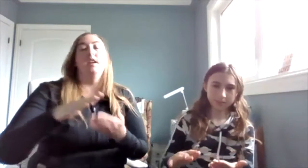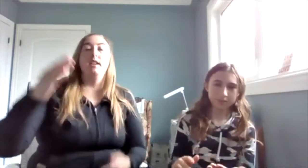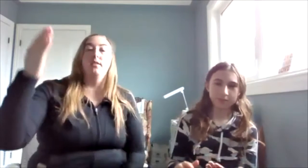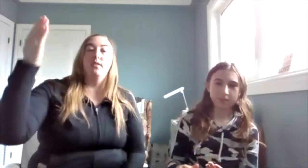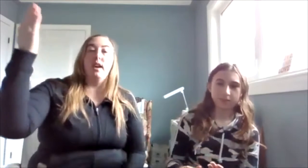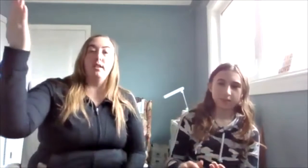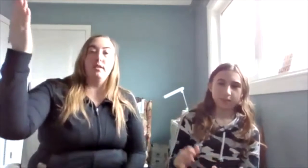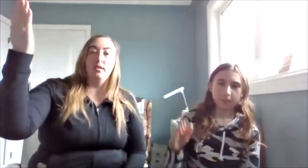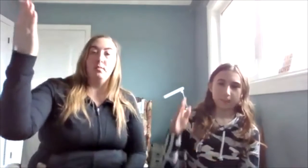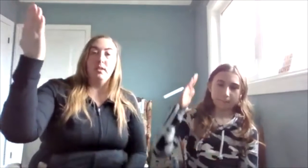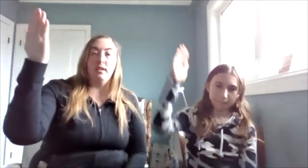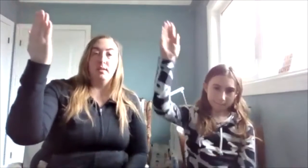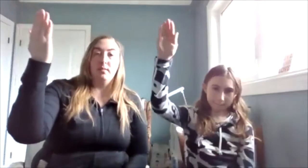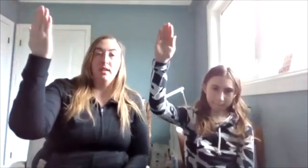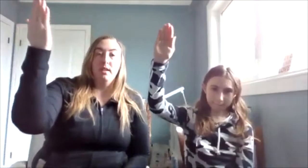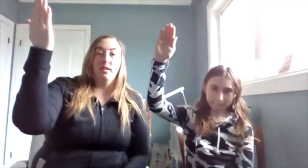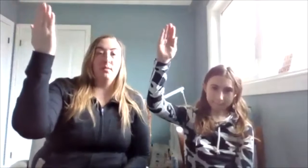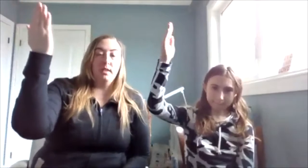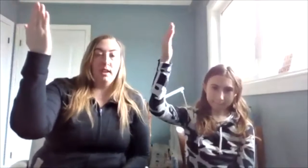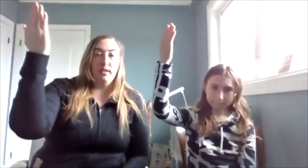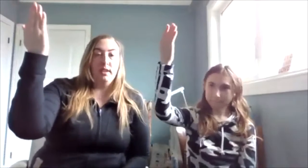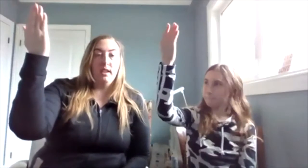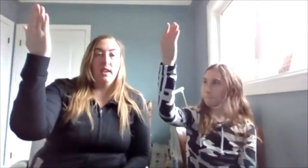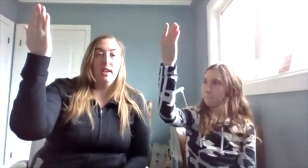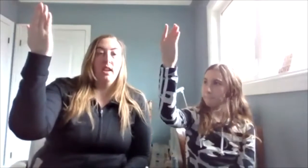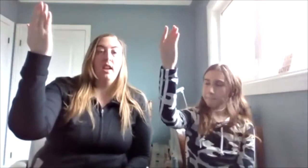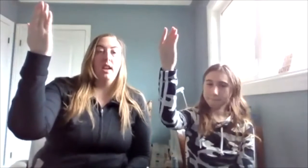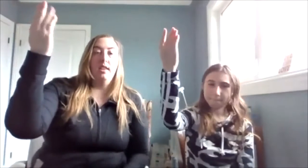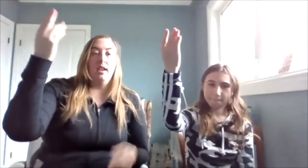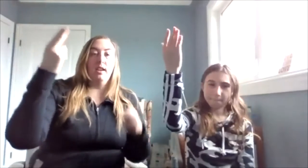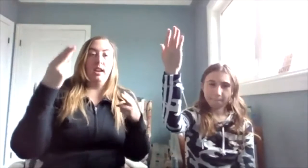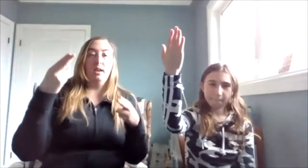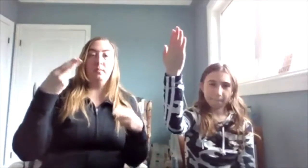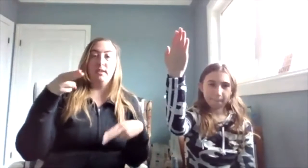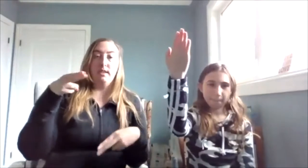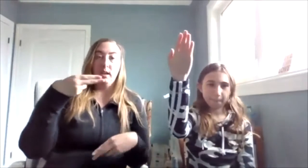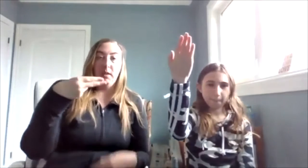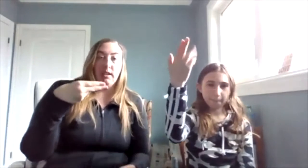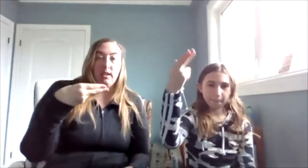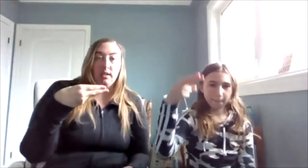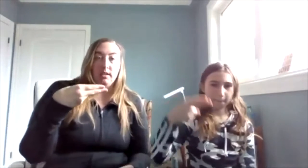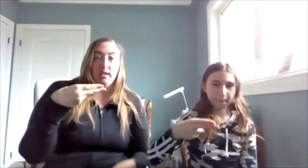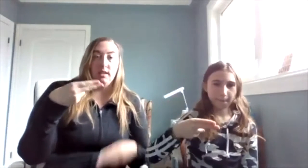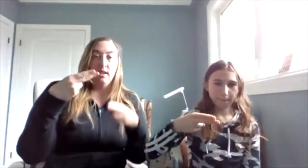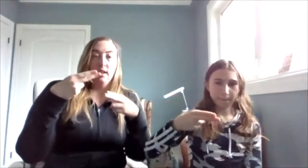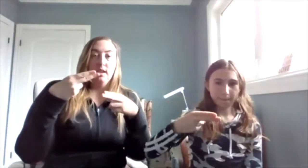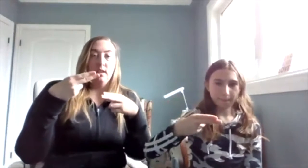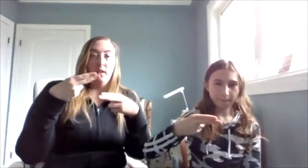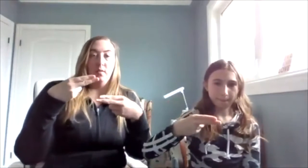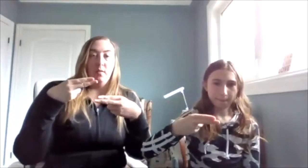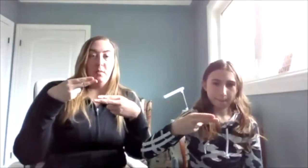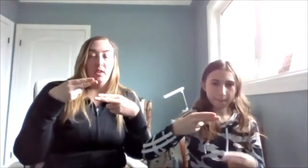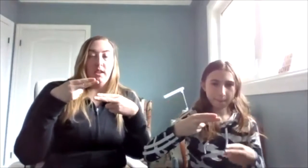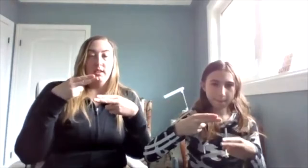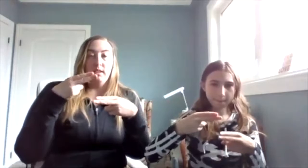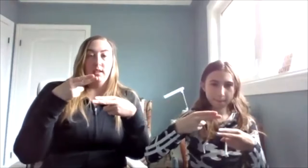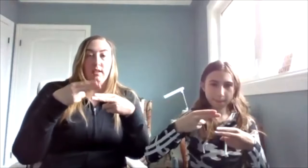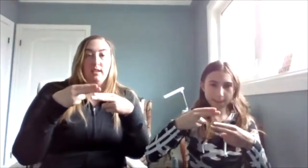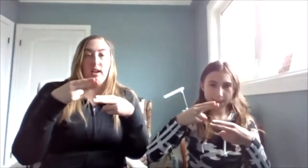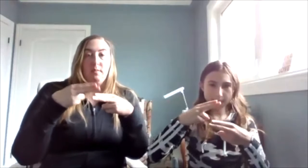So thy, you're just going to point up towards heaven. And then name, it's the same H hand for both hands, and you're going to tap